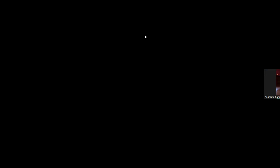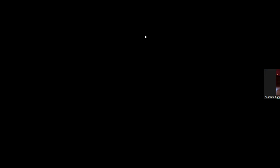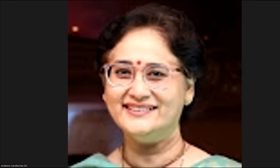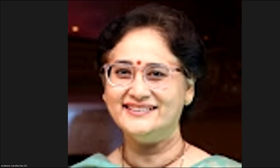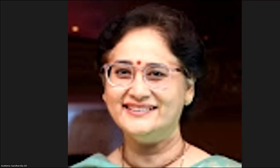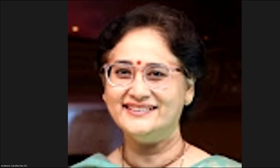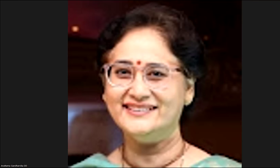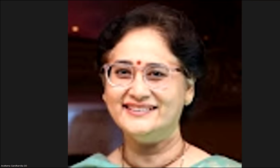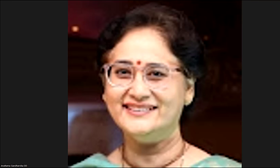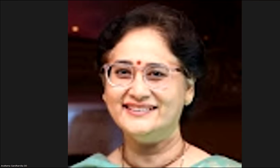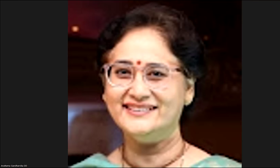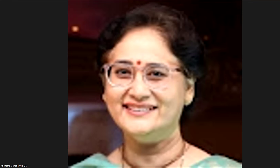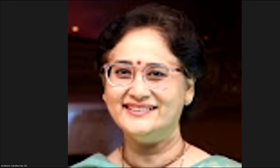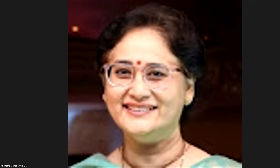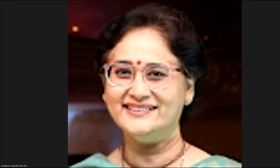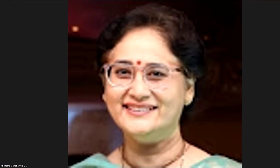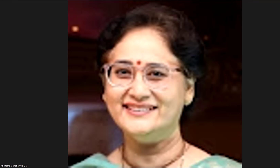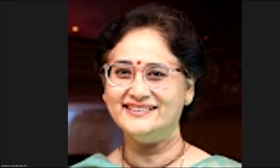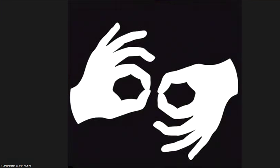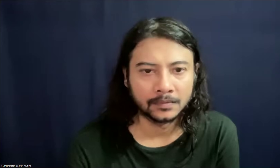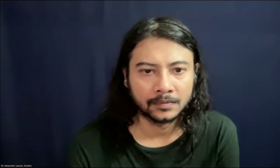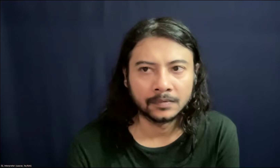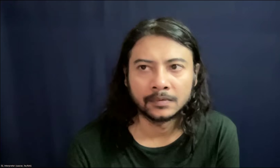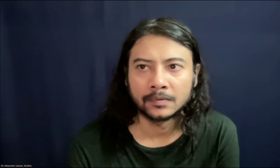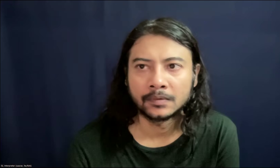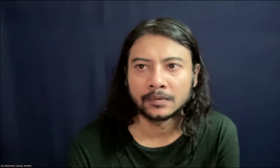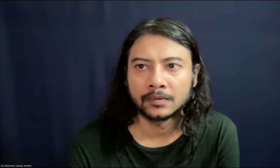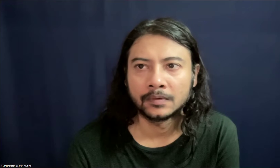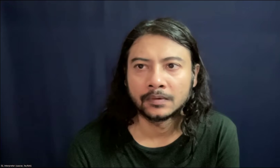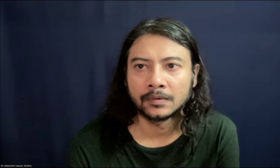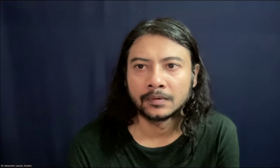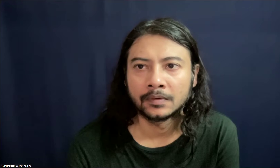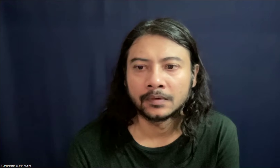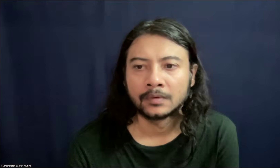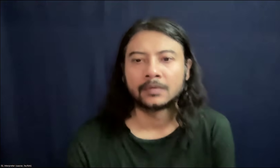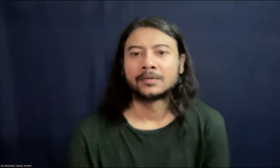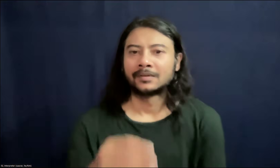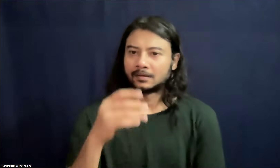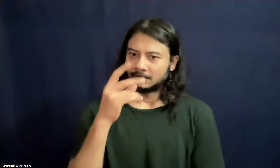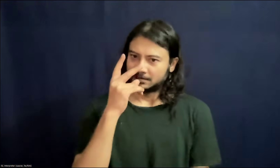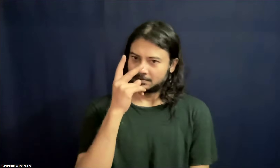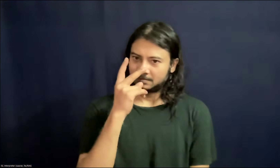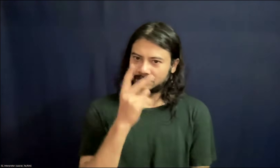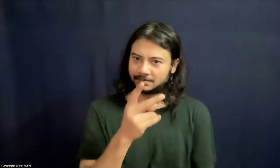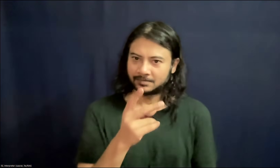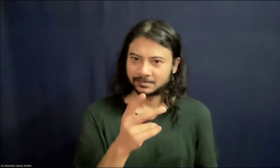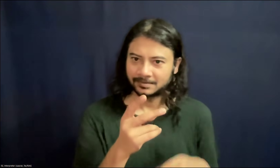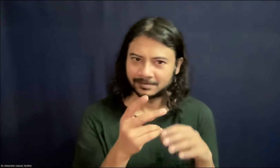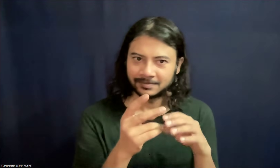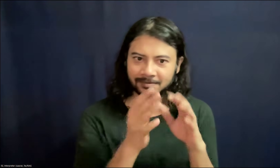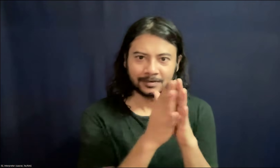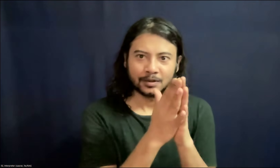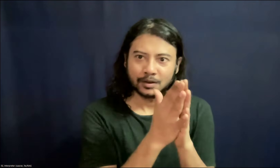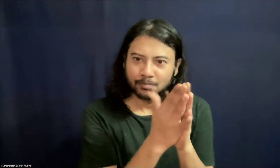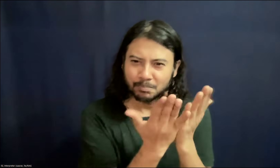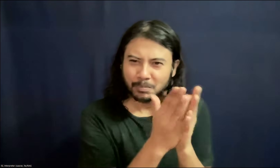So we don't want to be this kind of a person. We don't want to be one who's just getting knowledge and